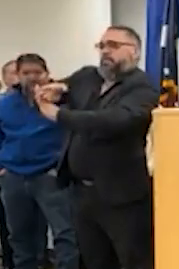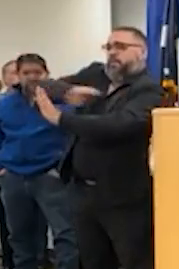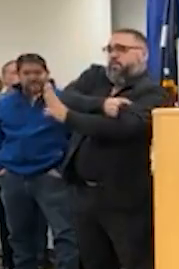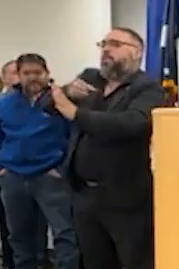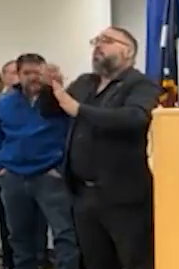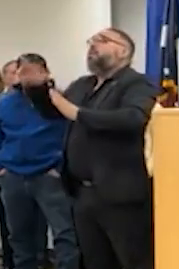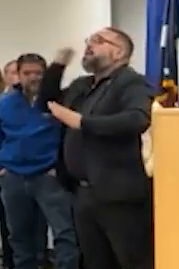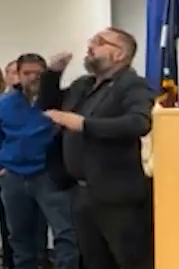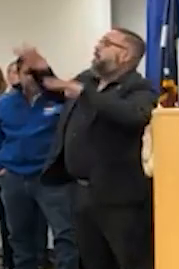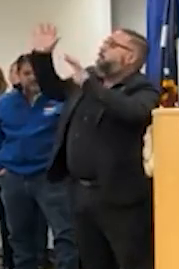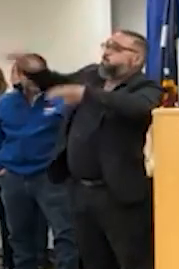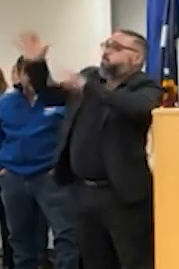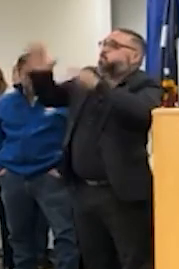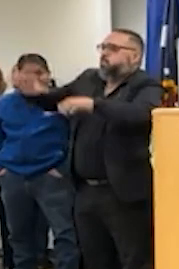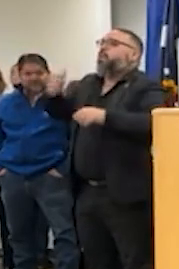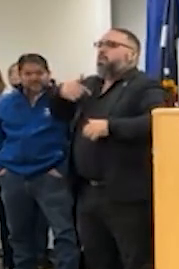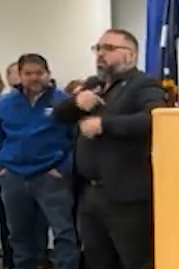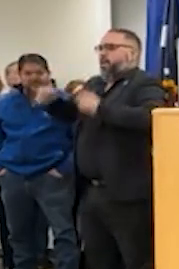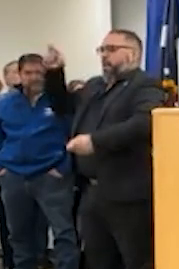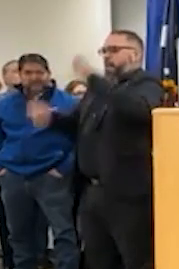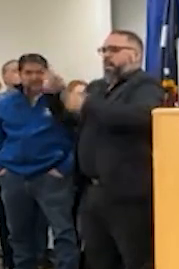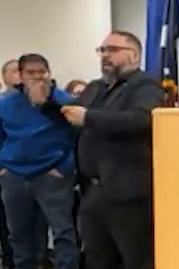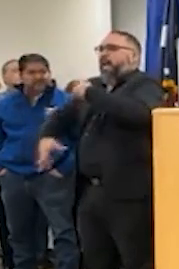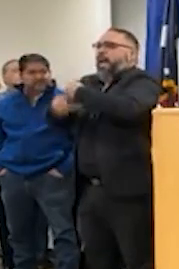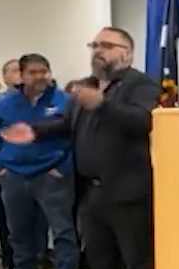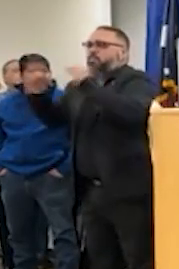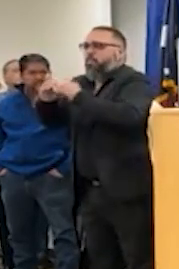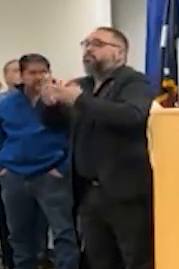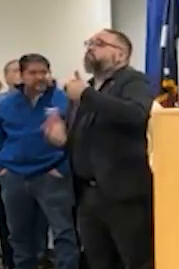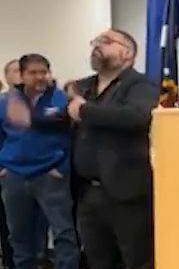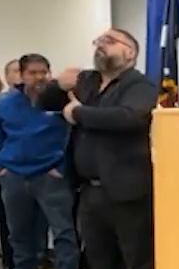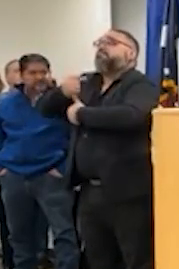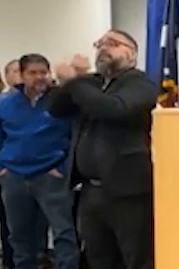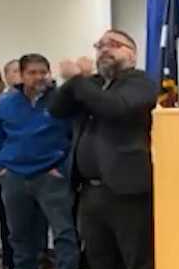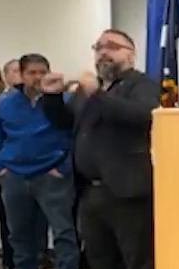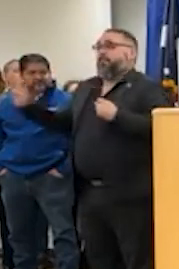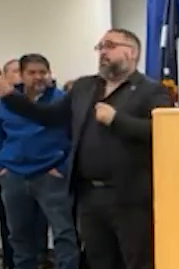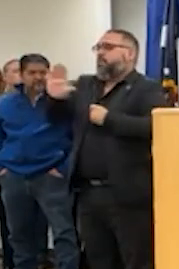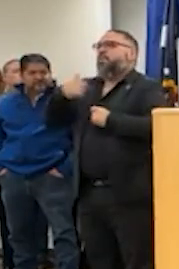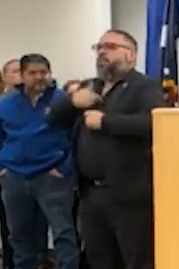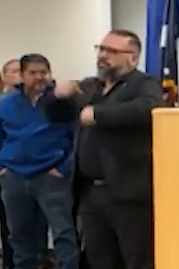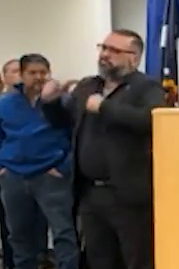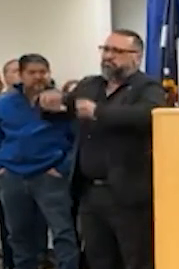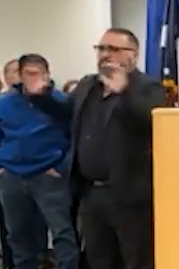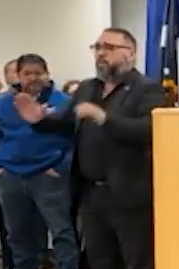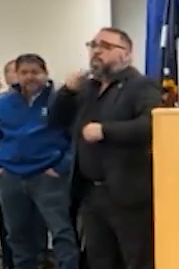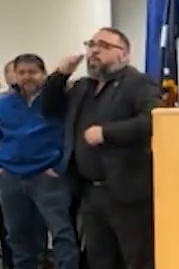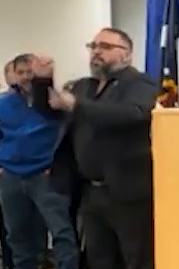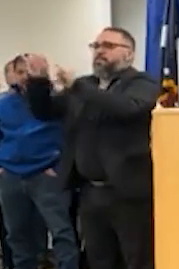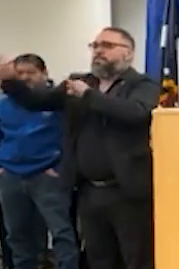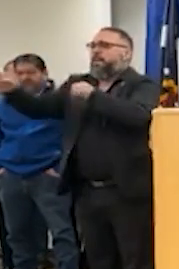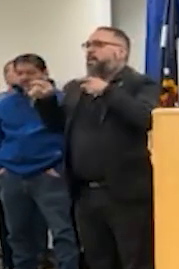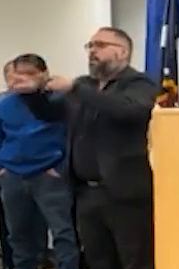heavy rain could reduce its effectiveness. So our top priority is safety. We strongly encourage everyone to stay home and off the roads during severe